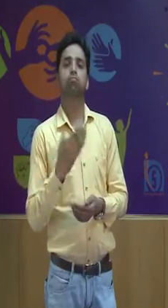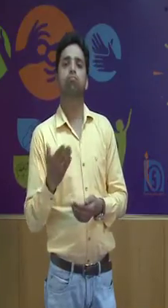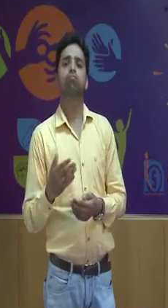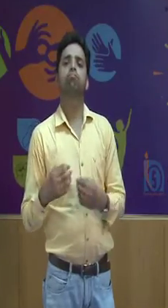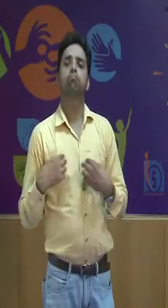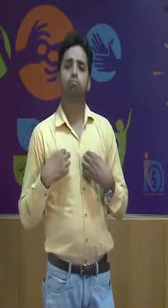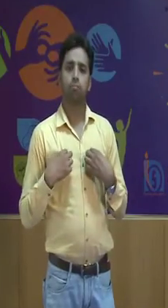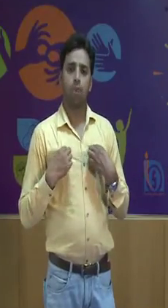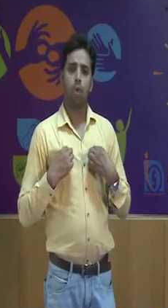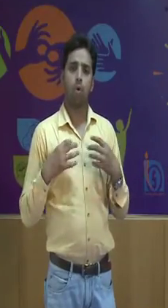wear